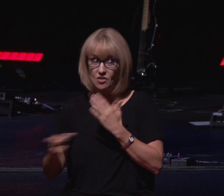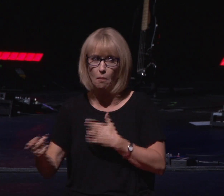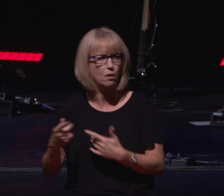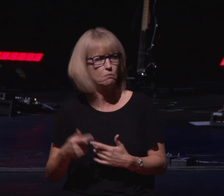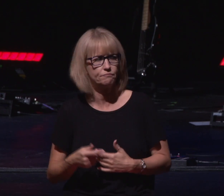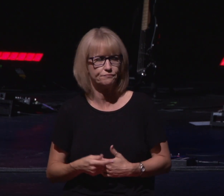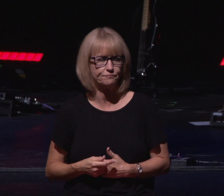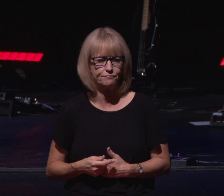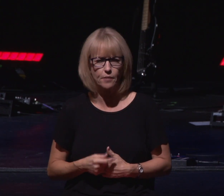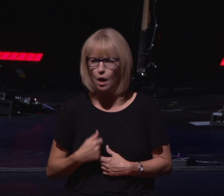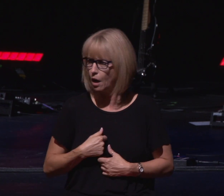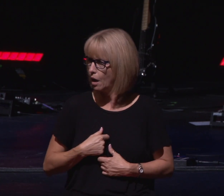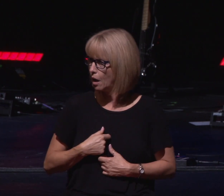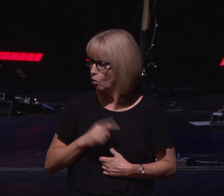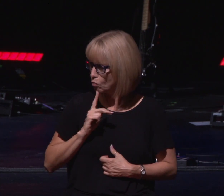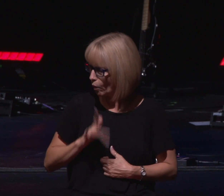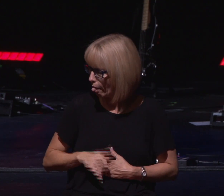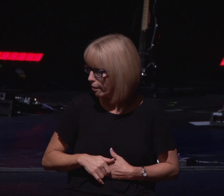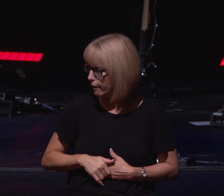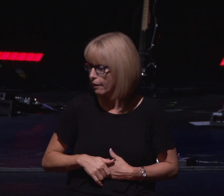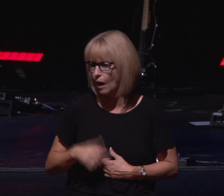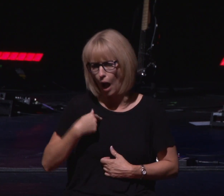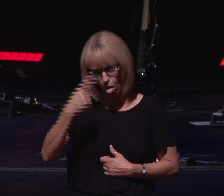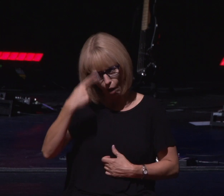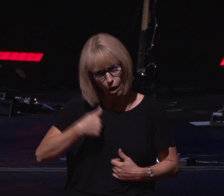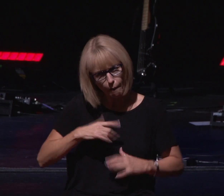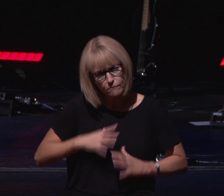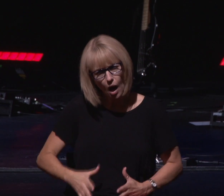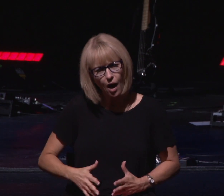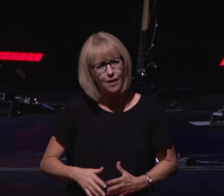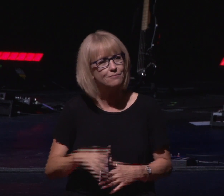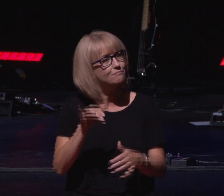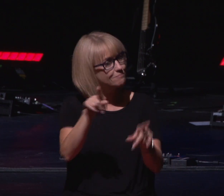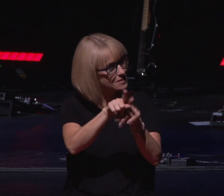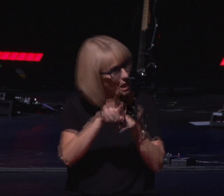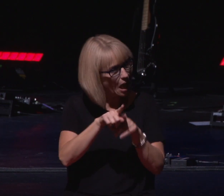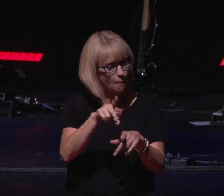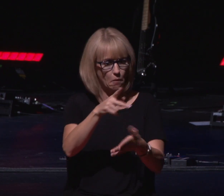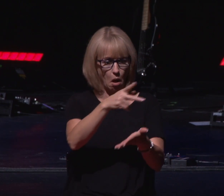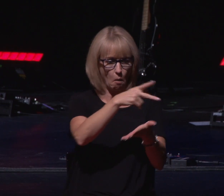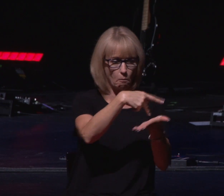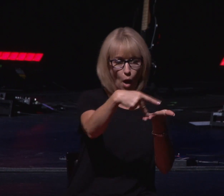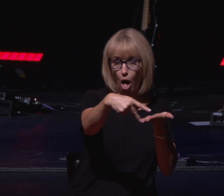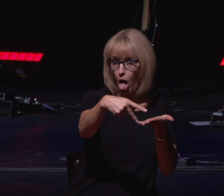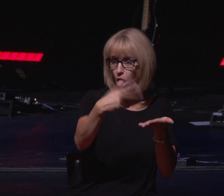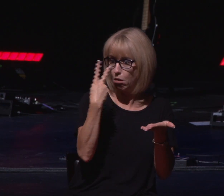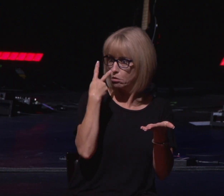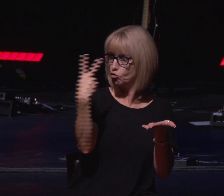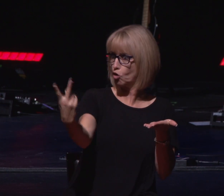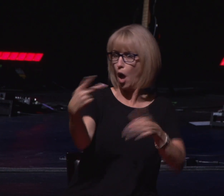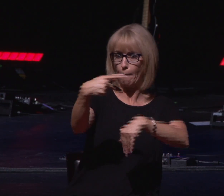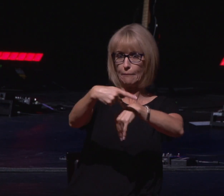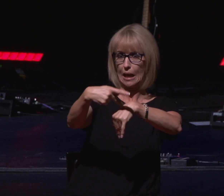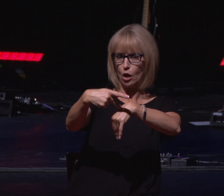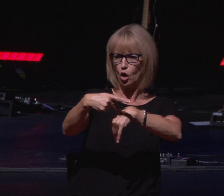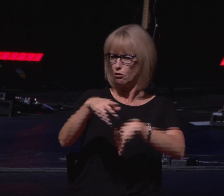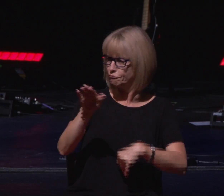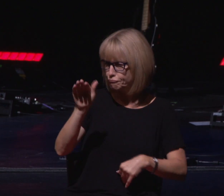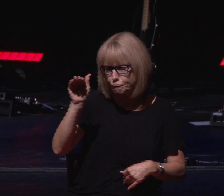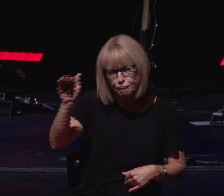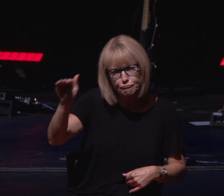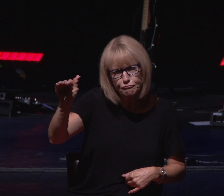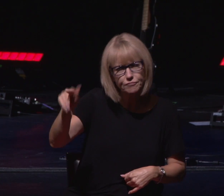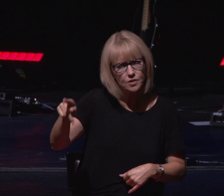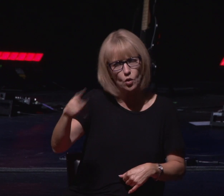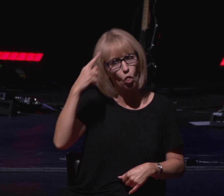in him. We have those frank conversations with other people, and you ask someone in a different group, a different ethnic group, or a different